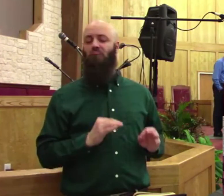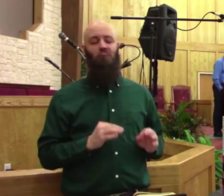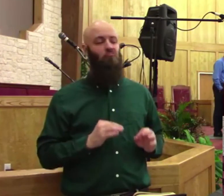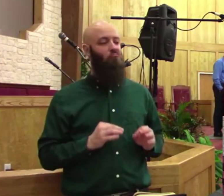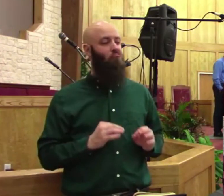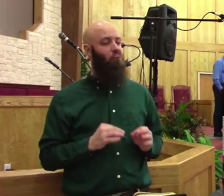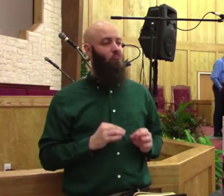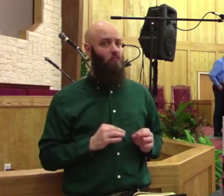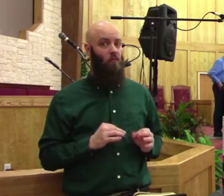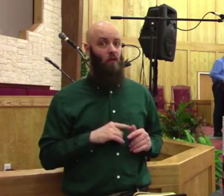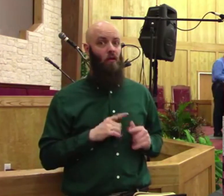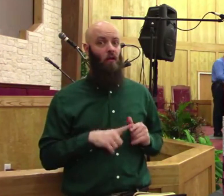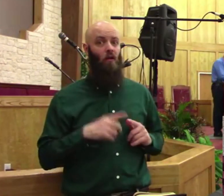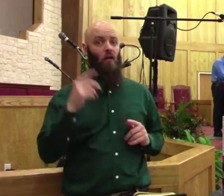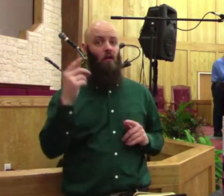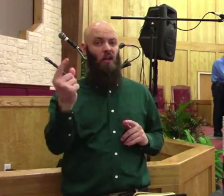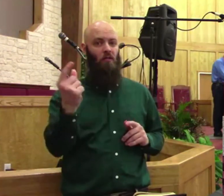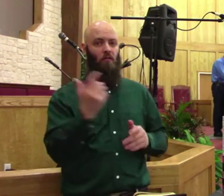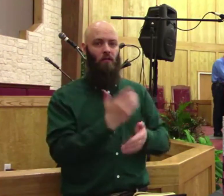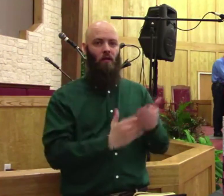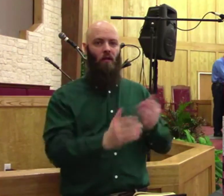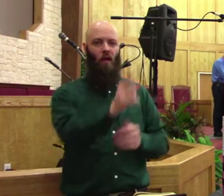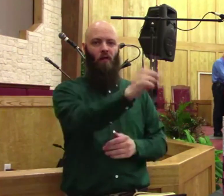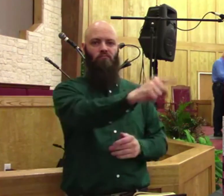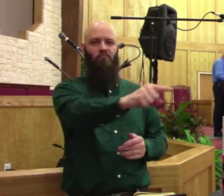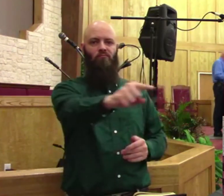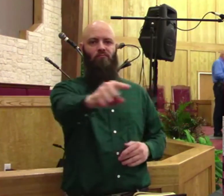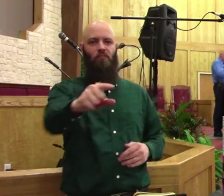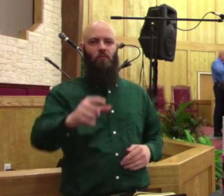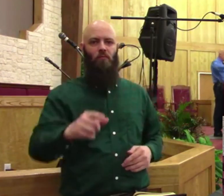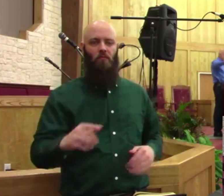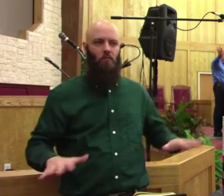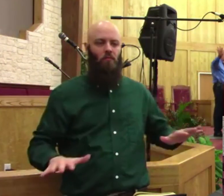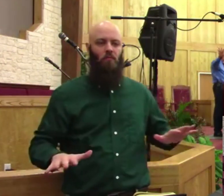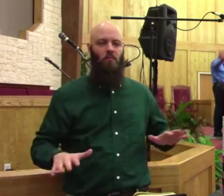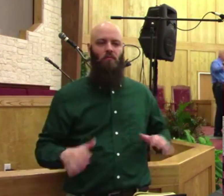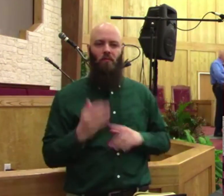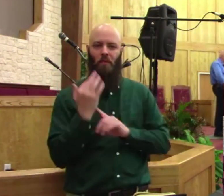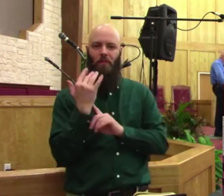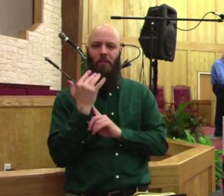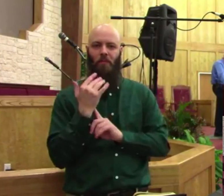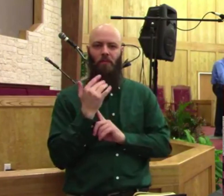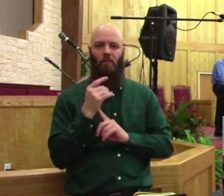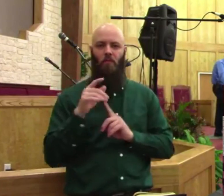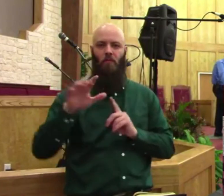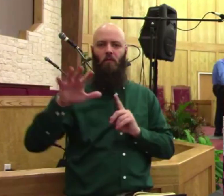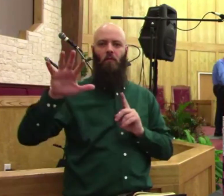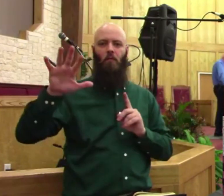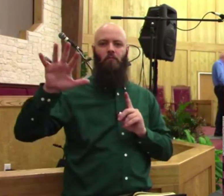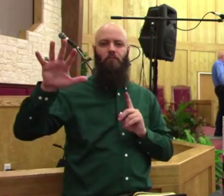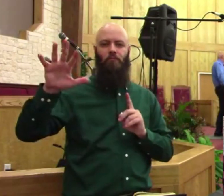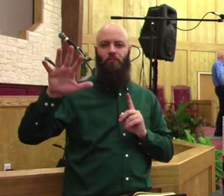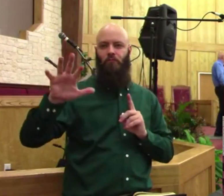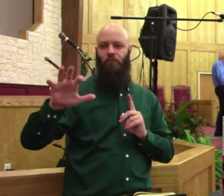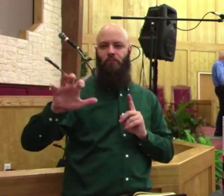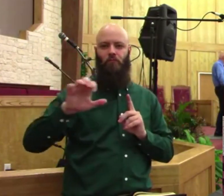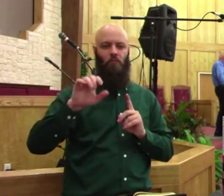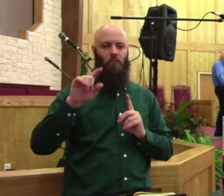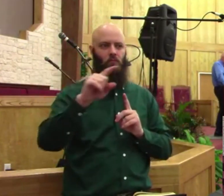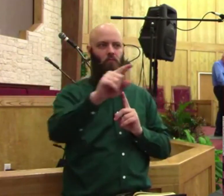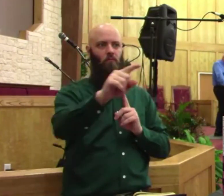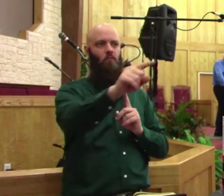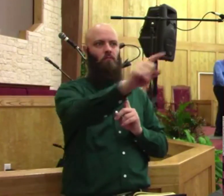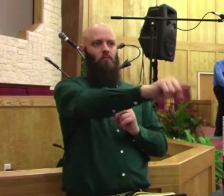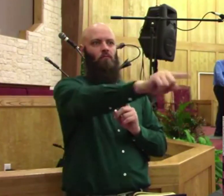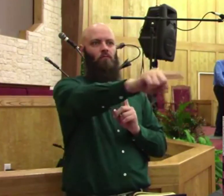sudden, the hand comes. The shadows of blindness are dispelled by this